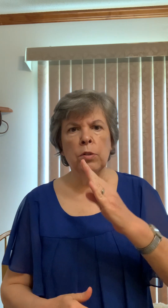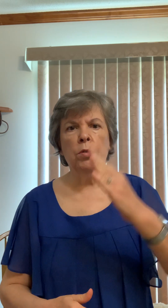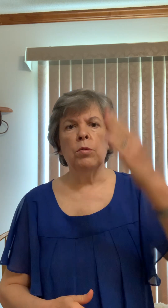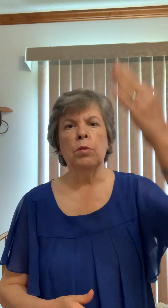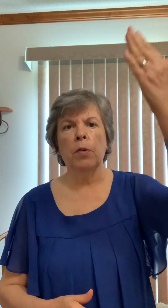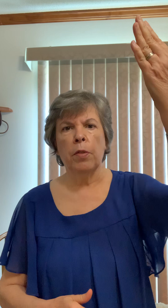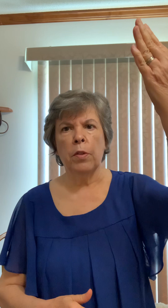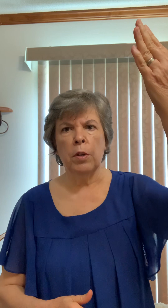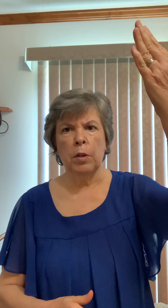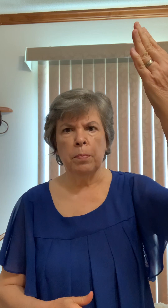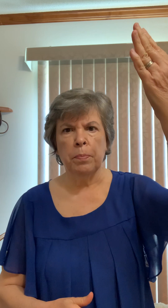to, thee.